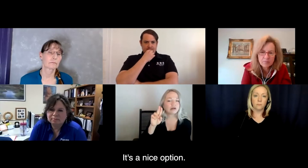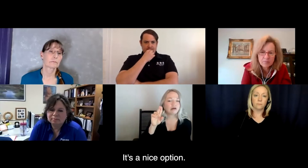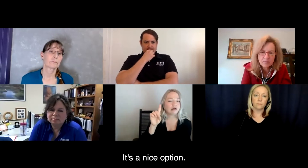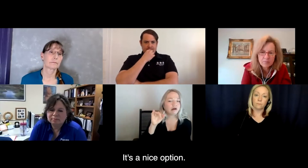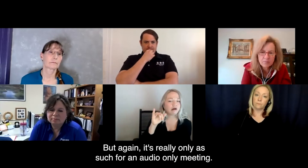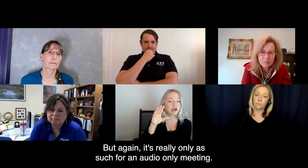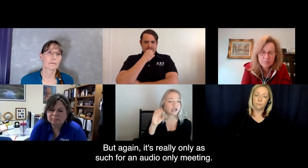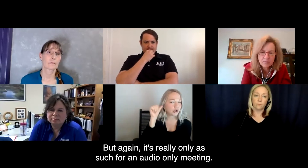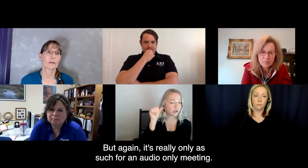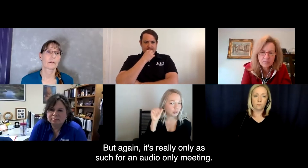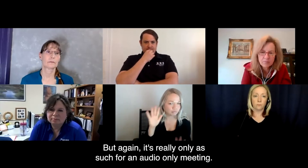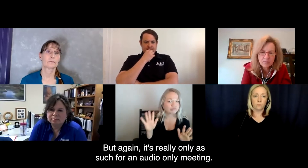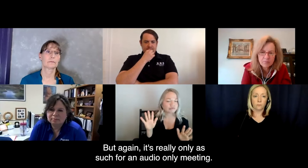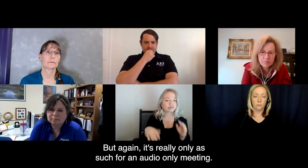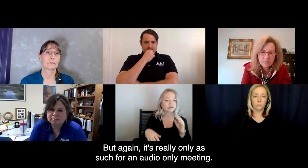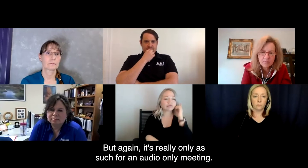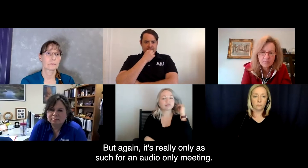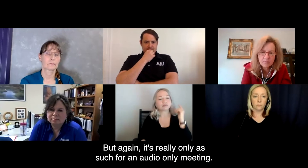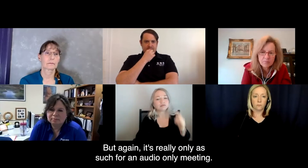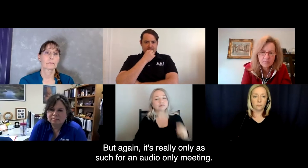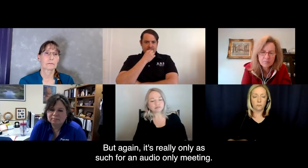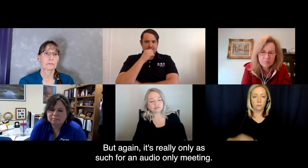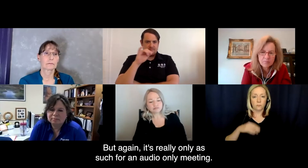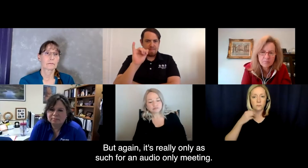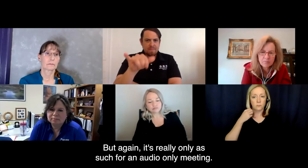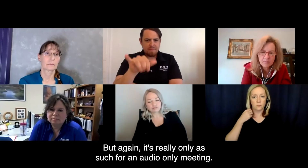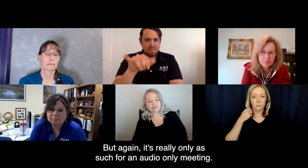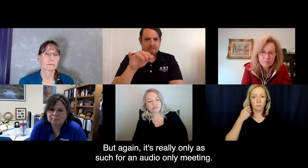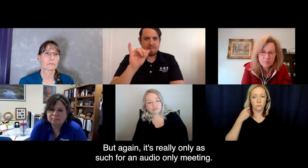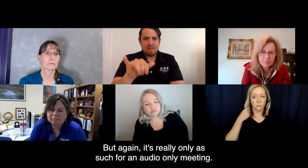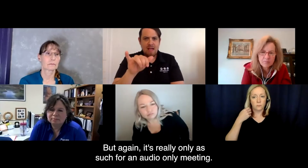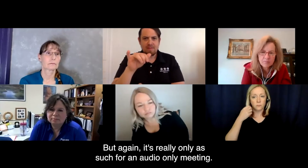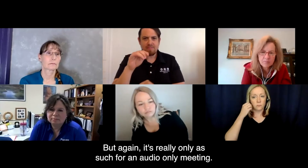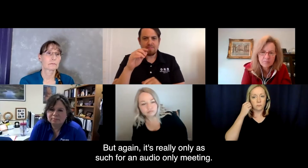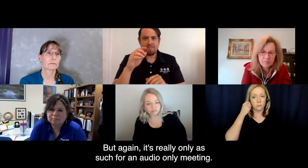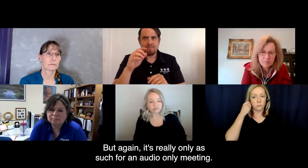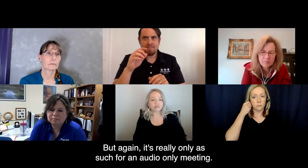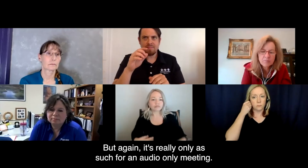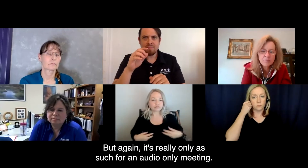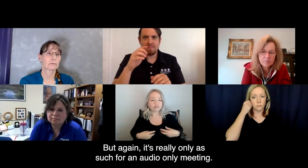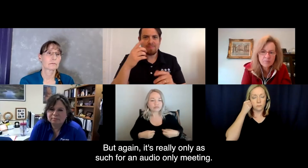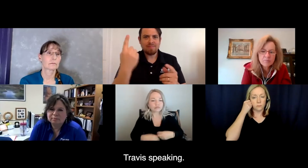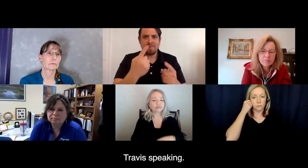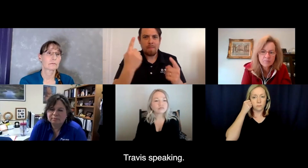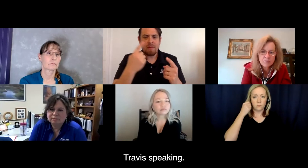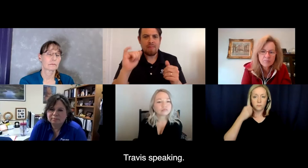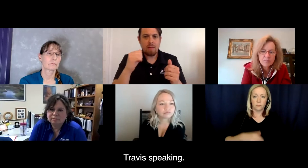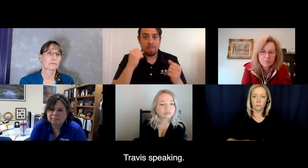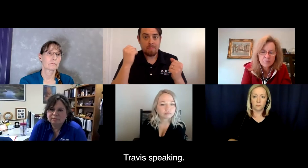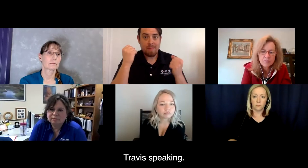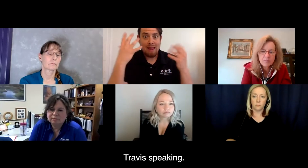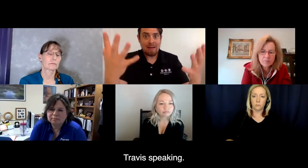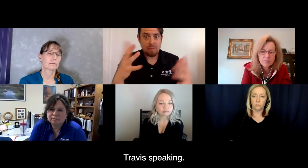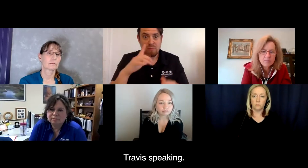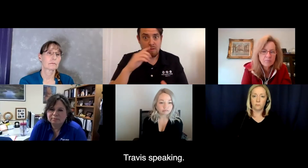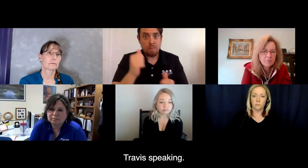option, but again, it's really only as such for an audio only meeting. Travis speaking.